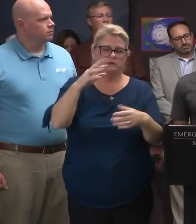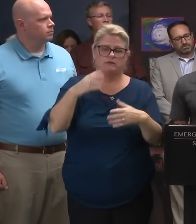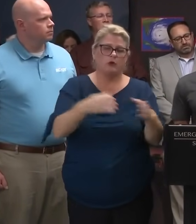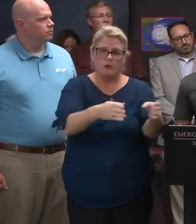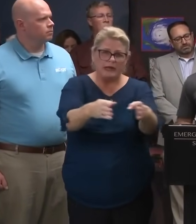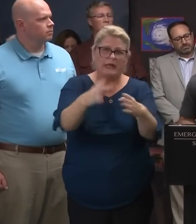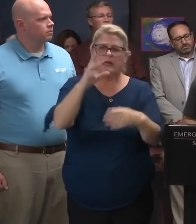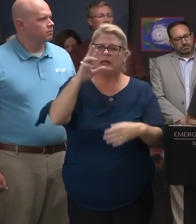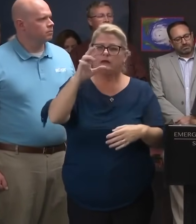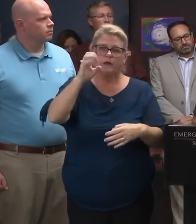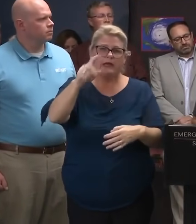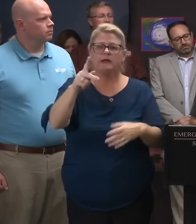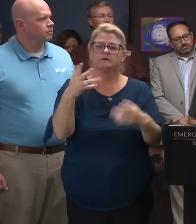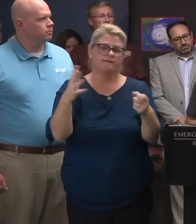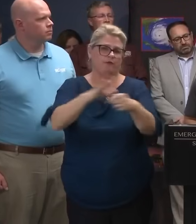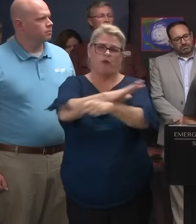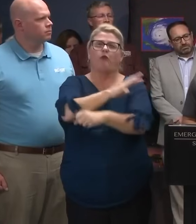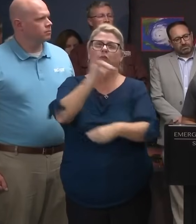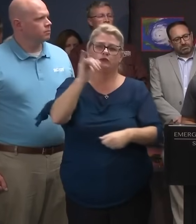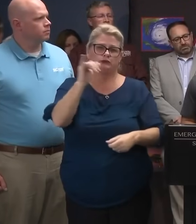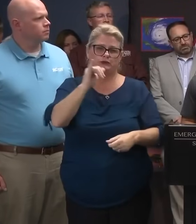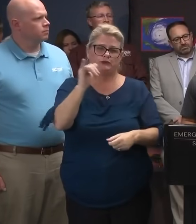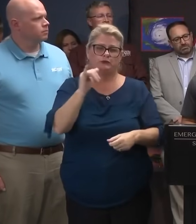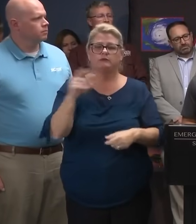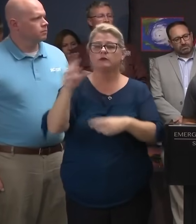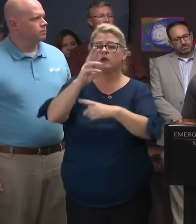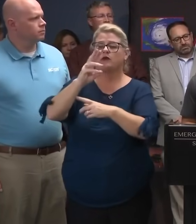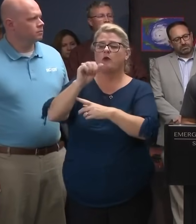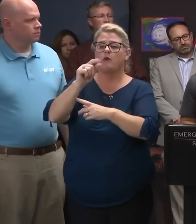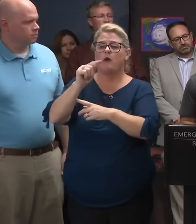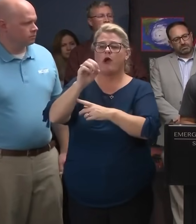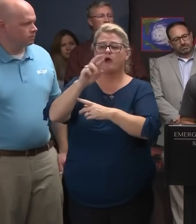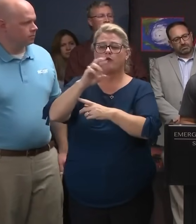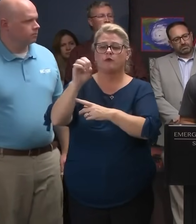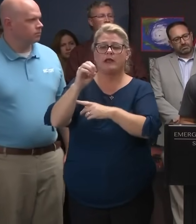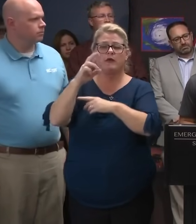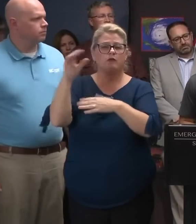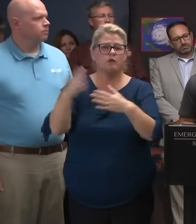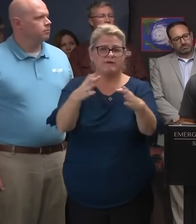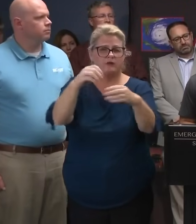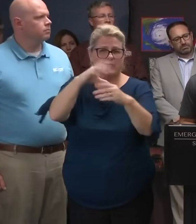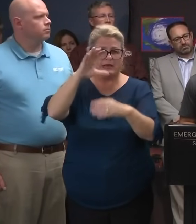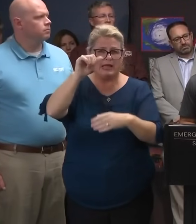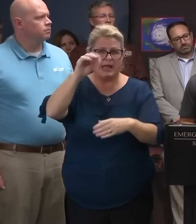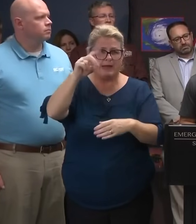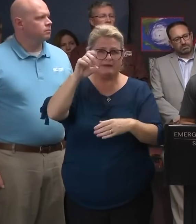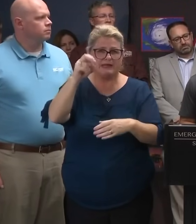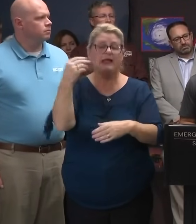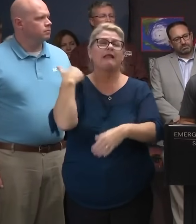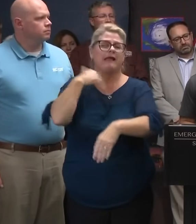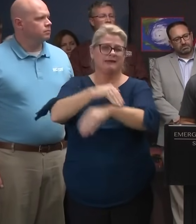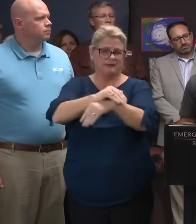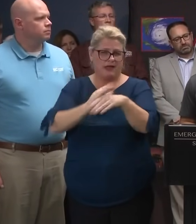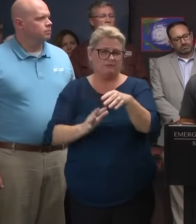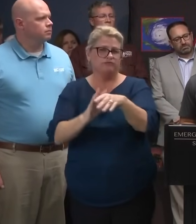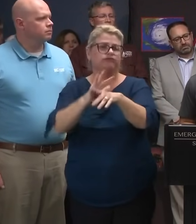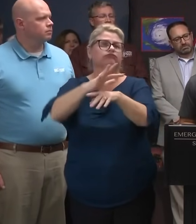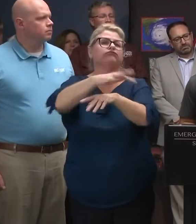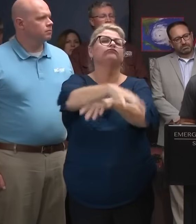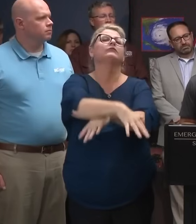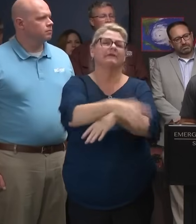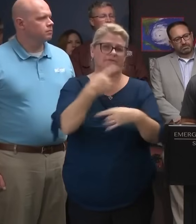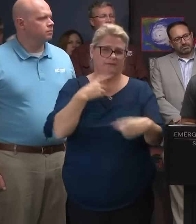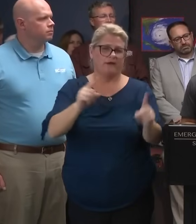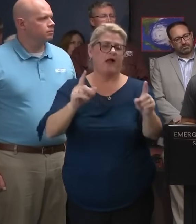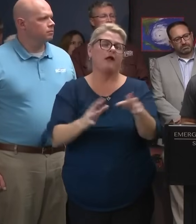their banks. Also, I have some good news concerning the Watery River at Camden. That river crested late last evening, and floodwaters will continue